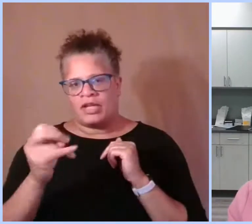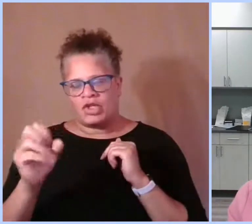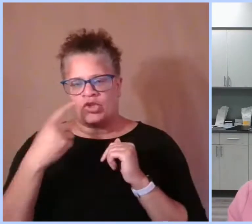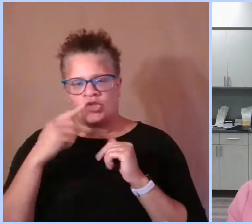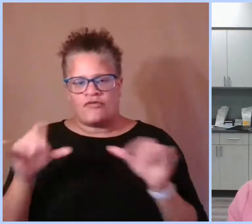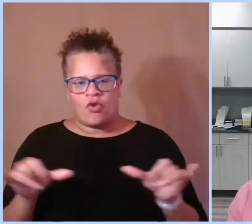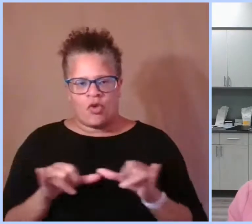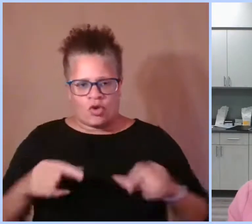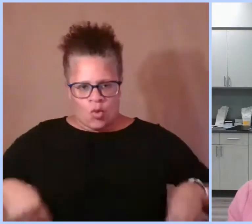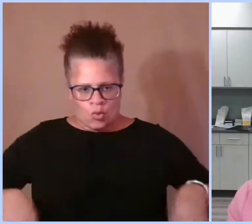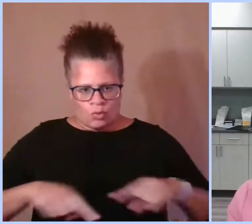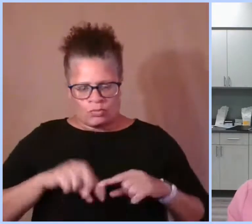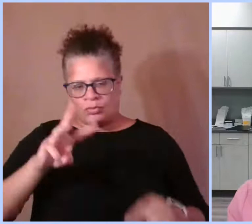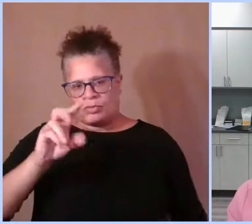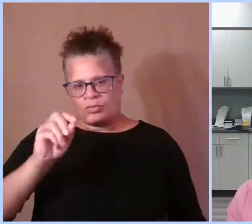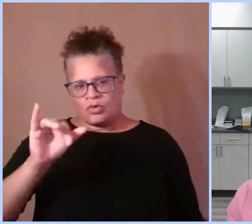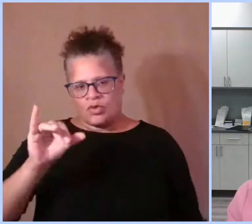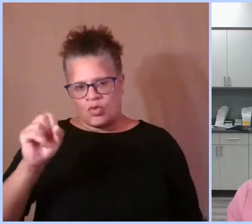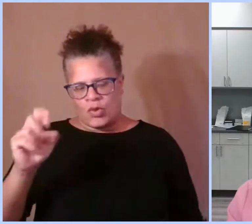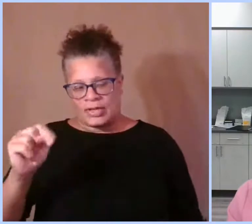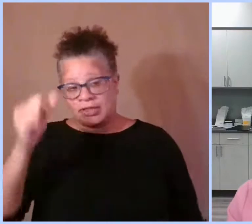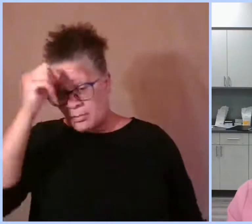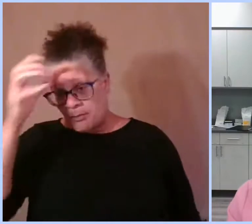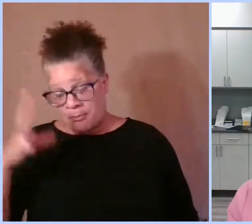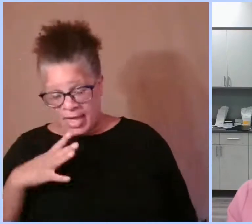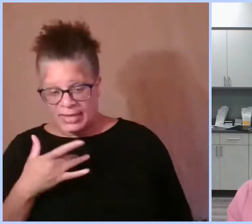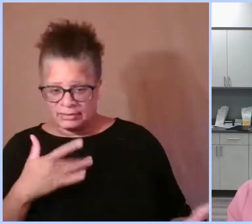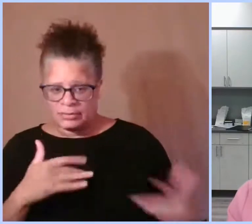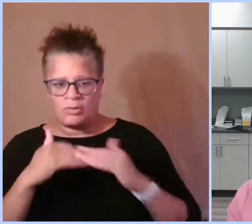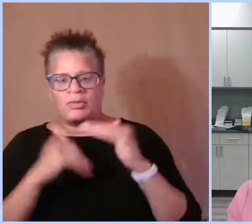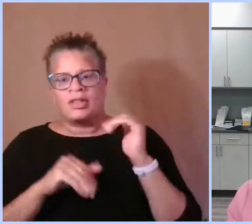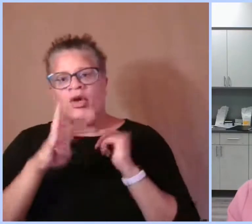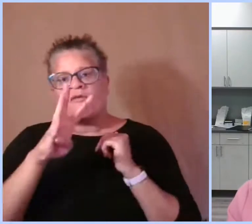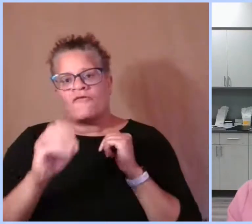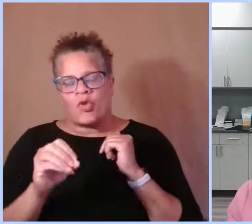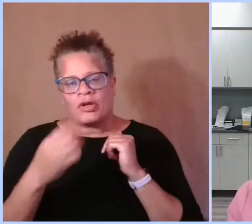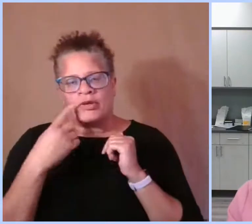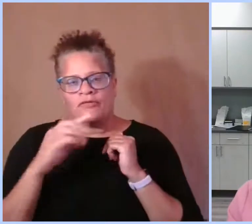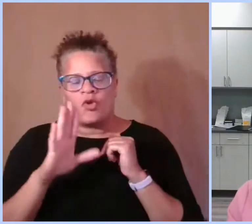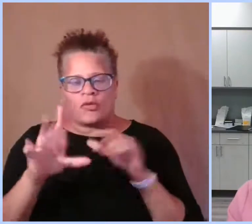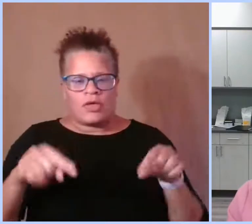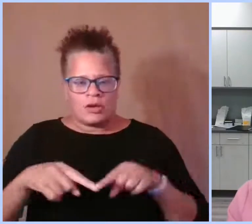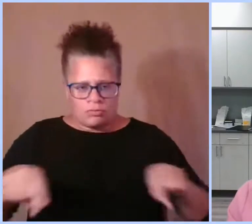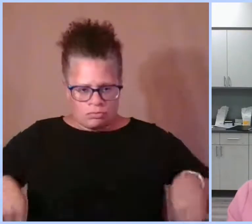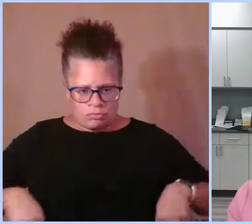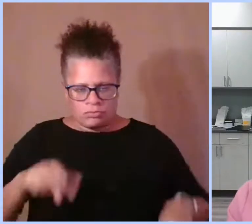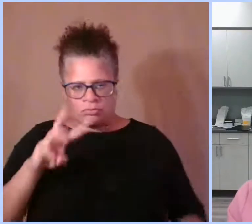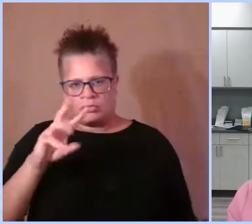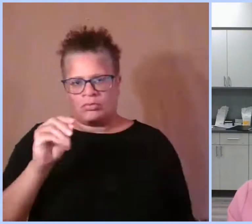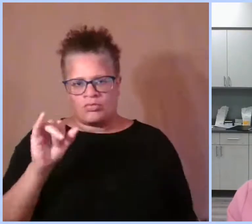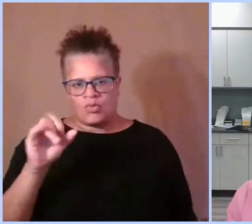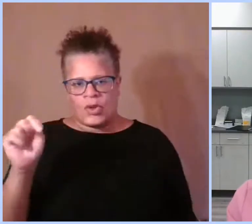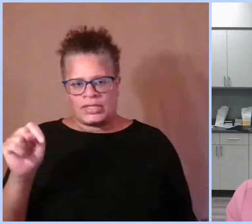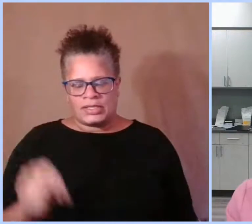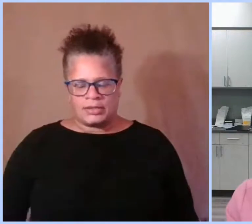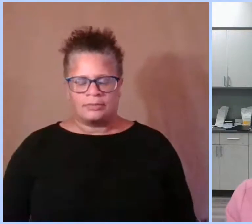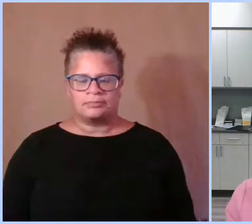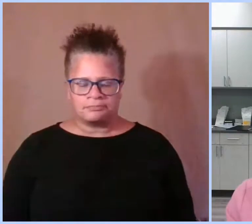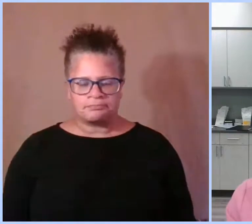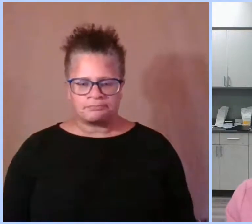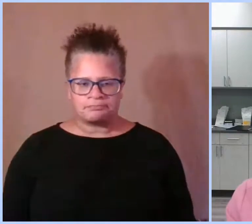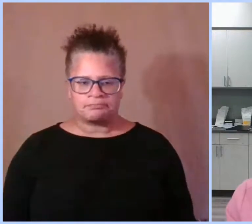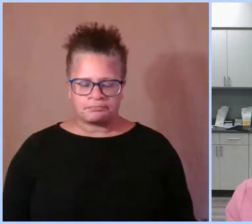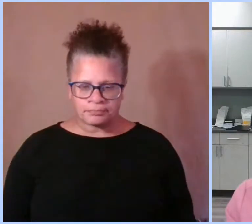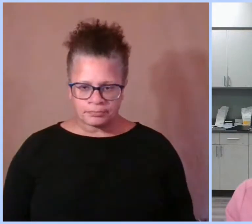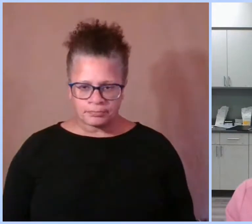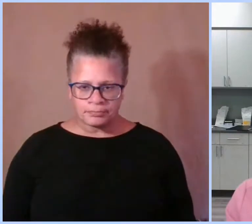waist circumference, and men should be below 40 inches of their waist circumference.